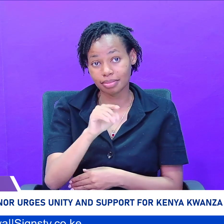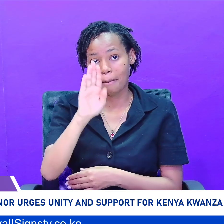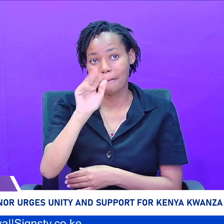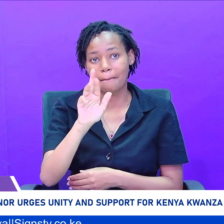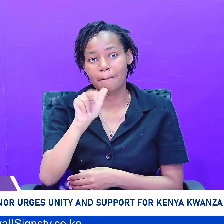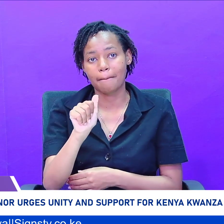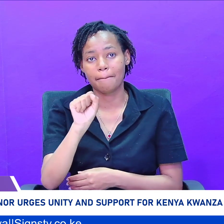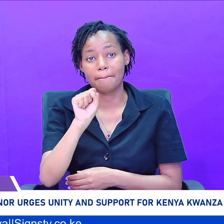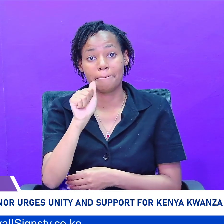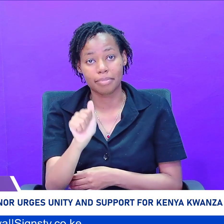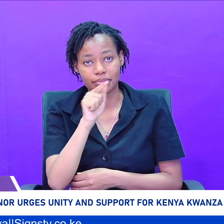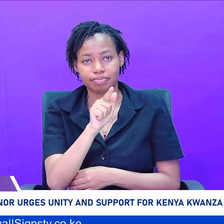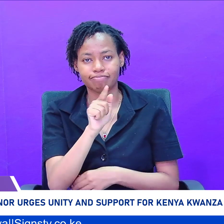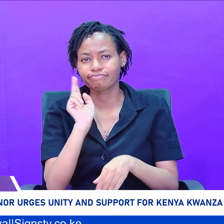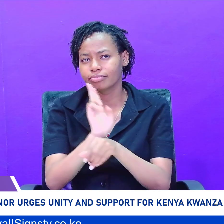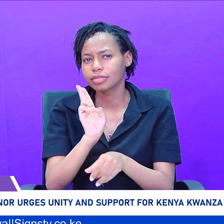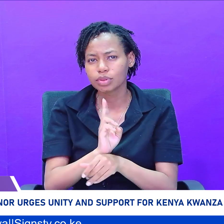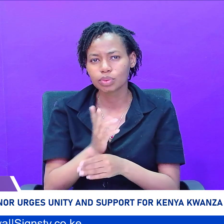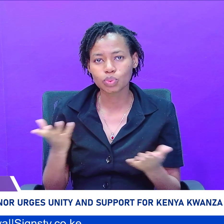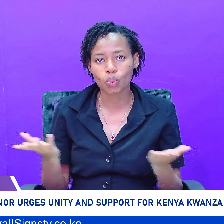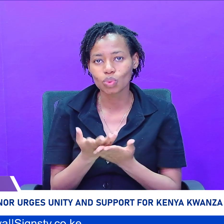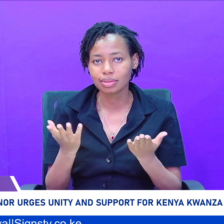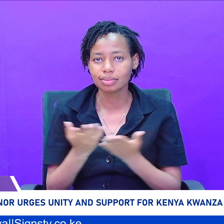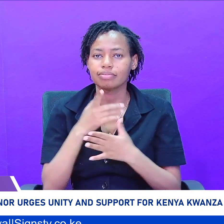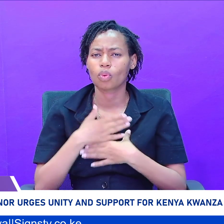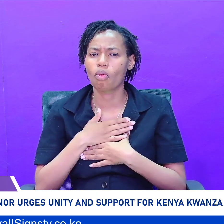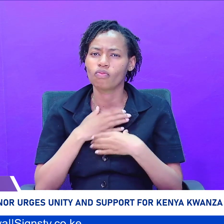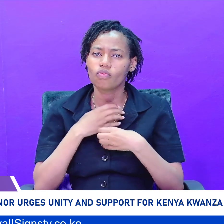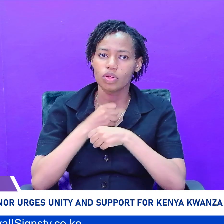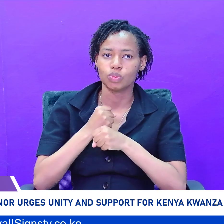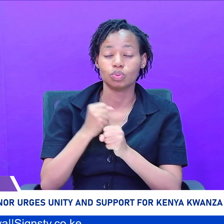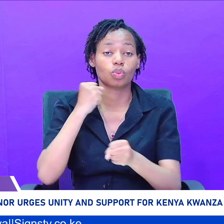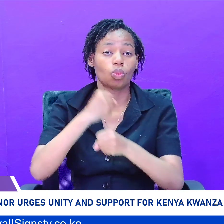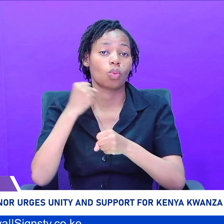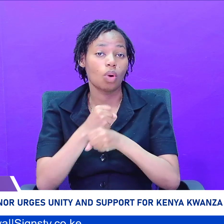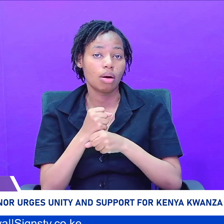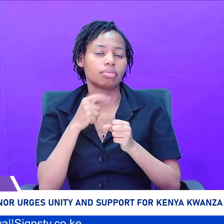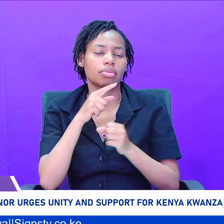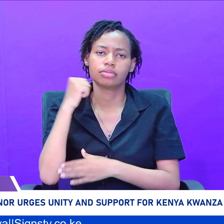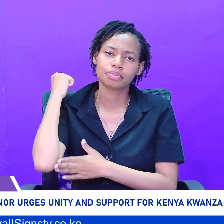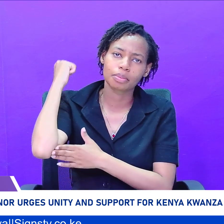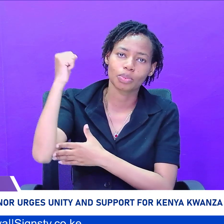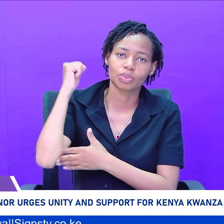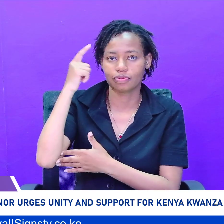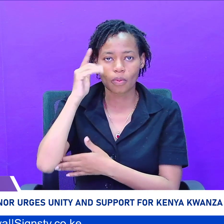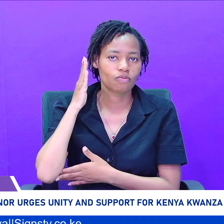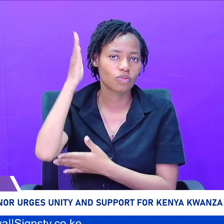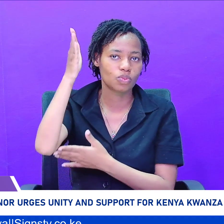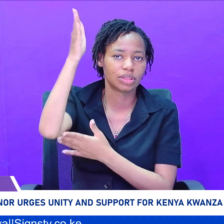Governor Barasa used the occasion to assert confidence in the ruling coalition's political